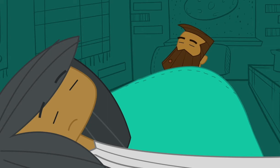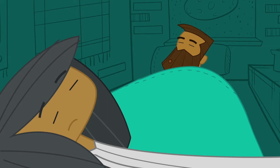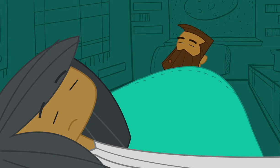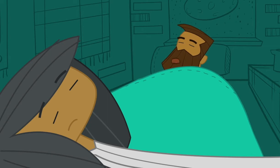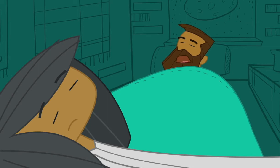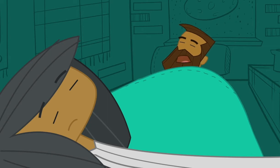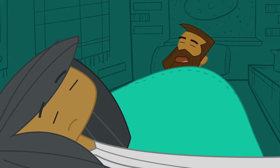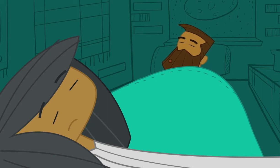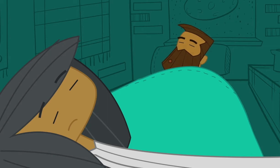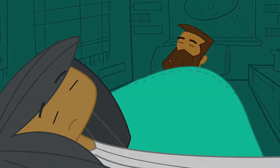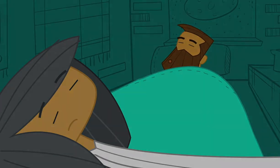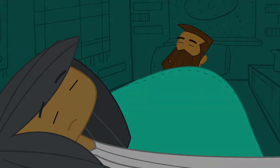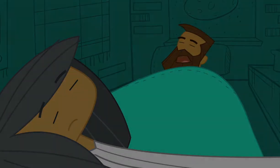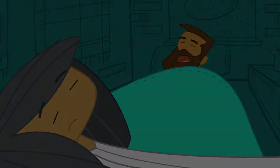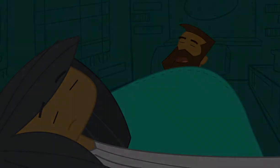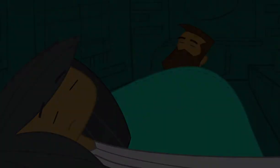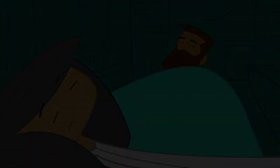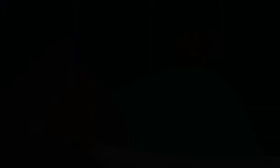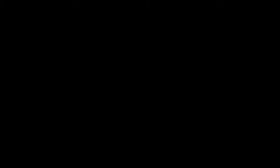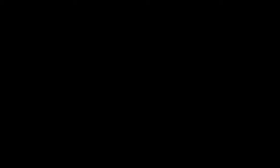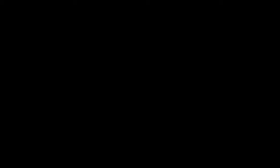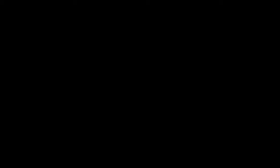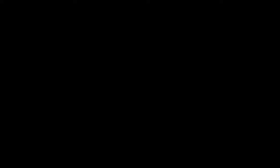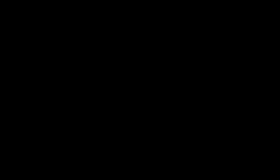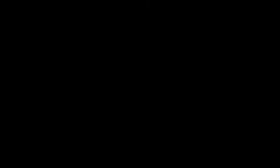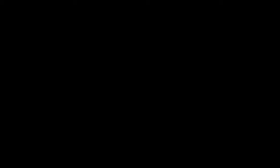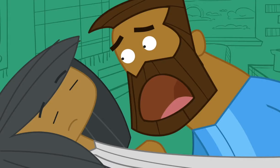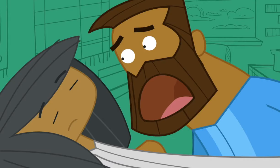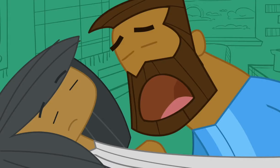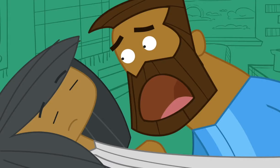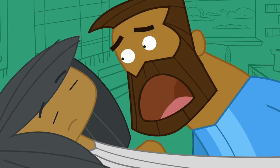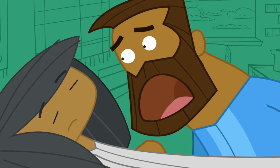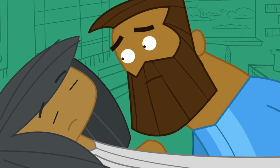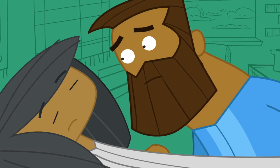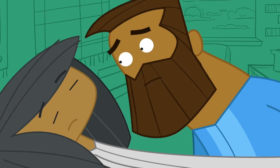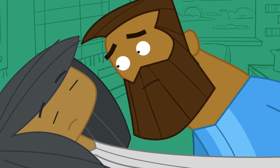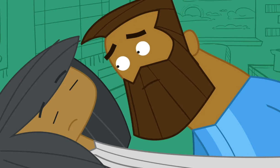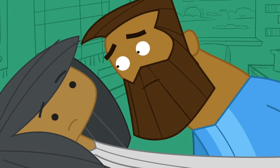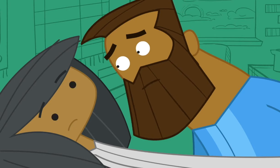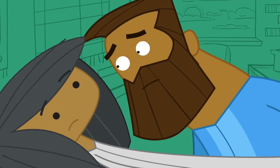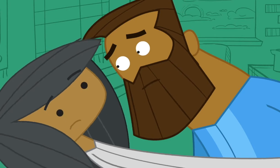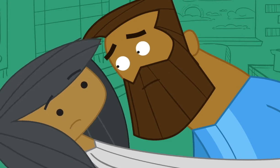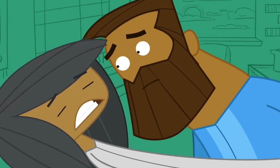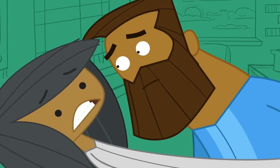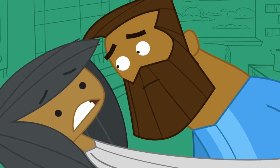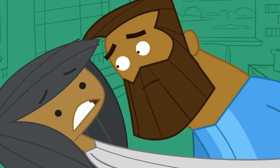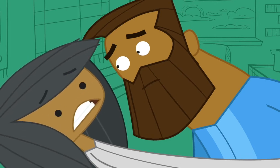brave. Ruth trusted Naomi and obeyed. When Boaz woke up, he was surprised. After all, someone was lying at his